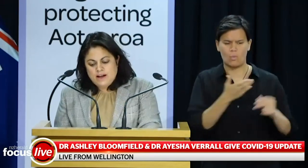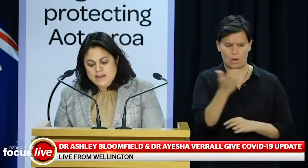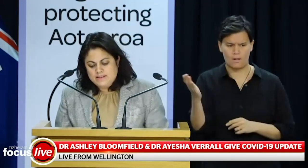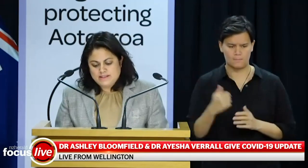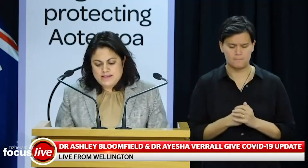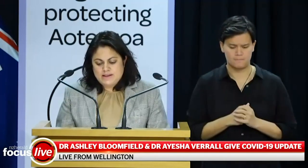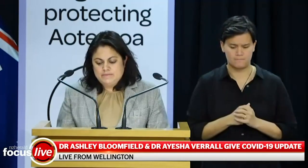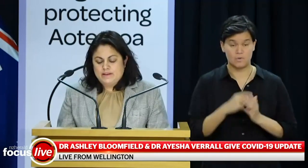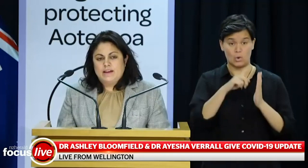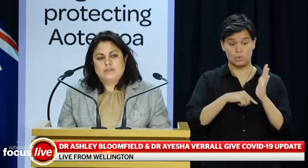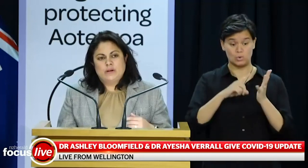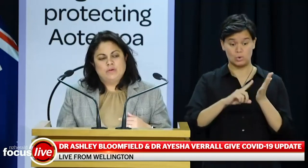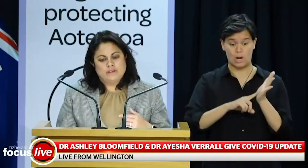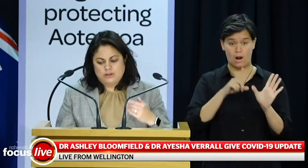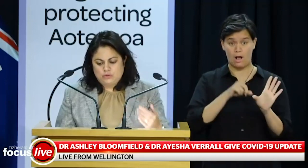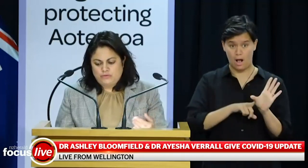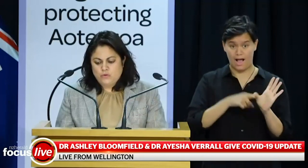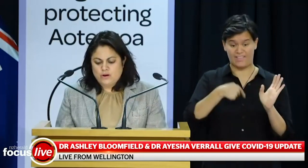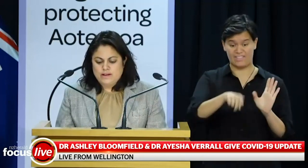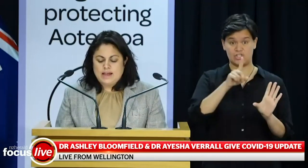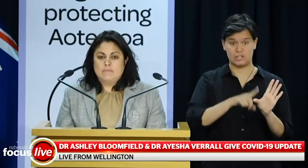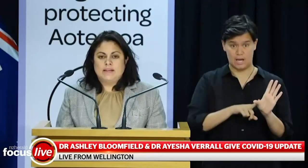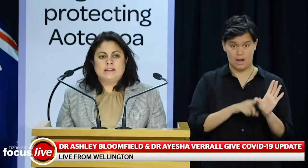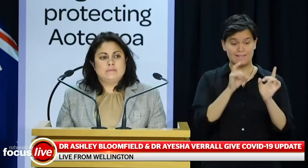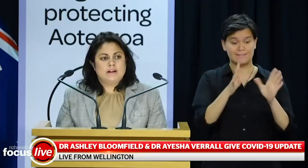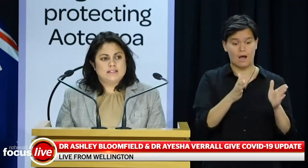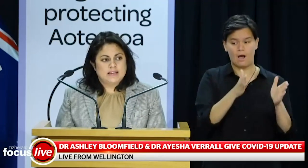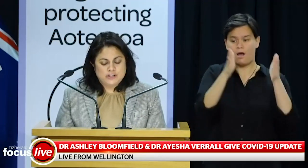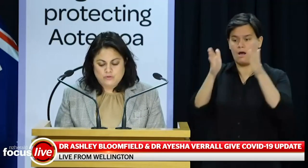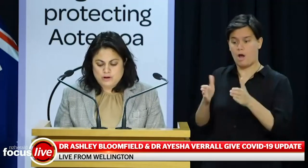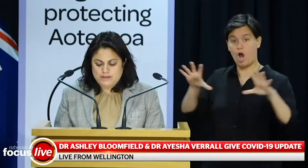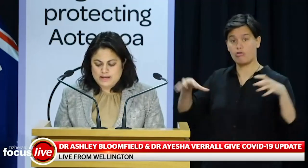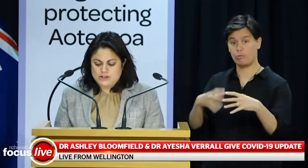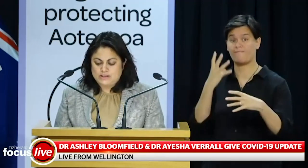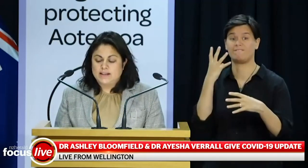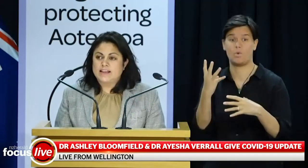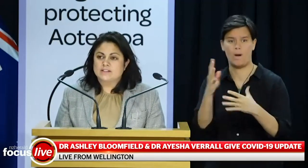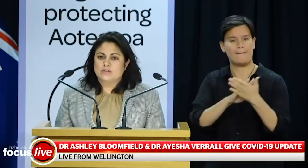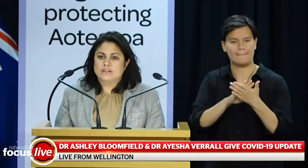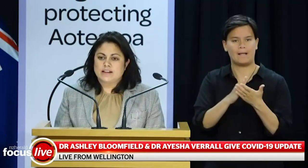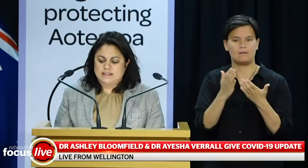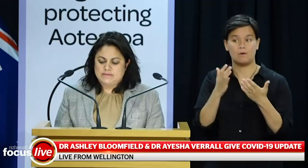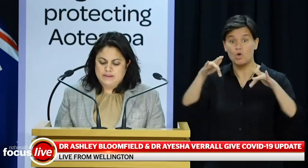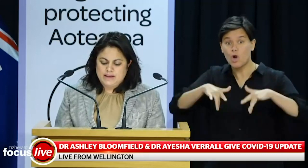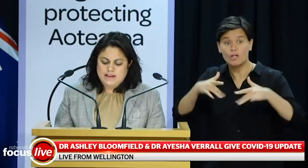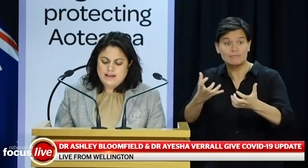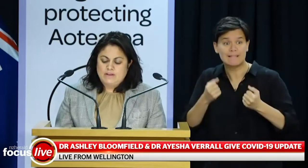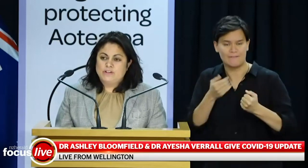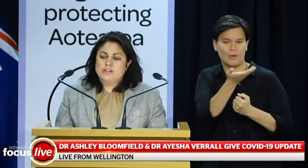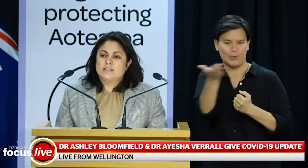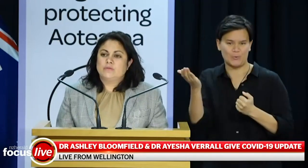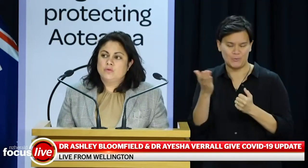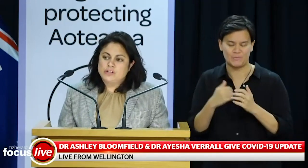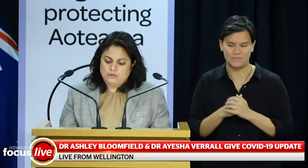From July this year, as we move into Group 4 and begin immunising our general population against COVID-19,